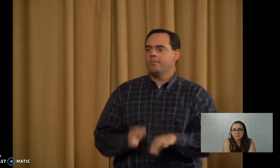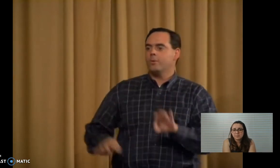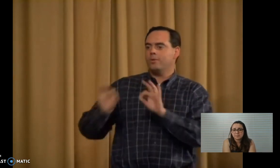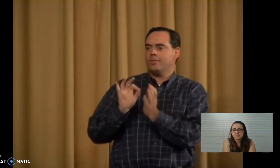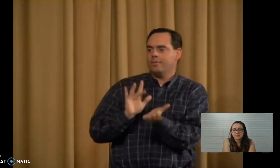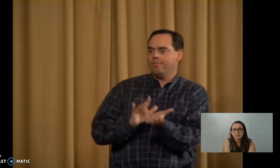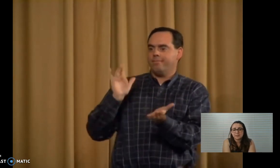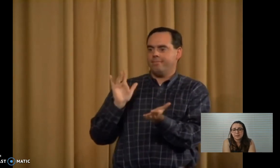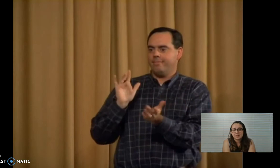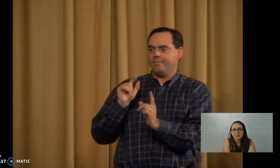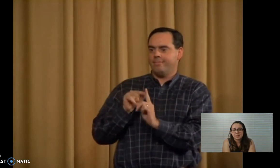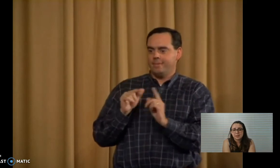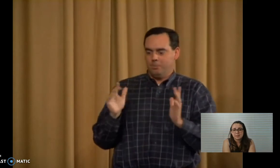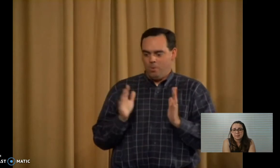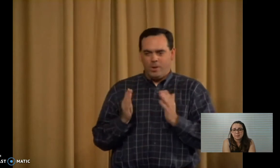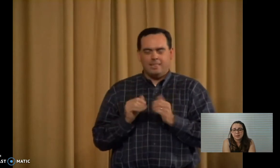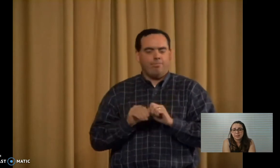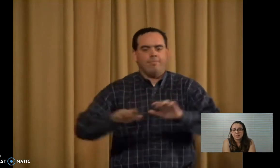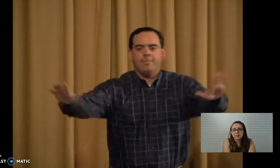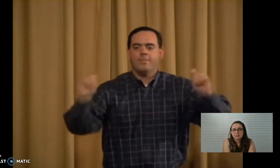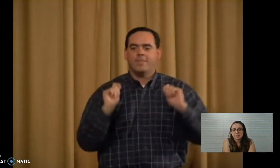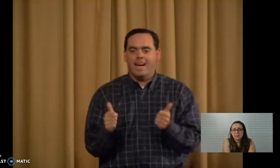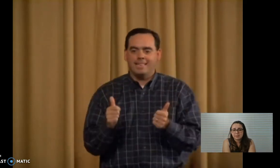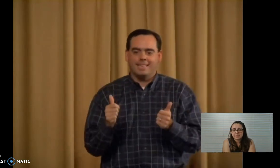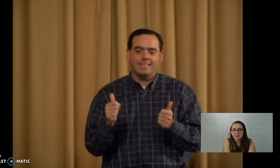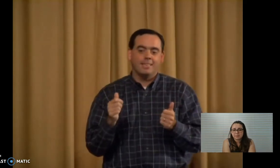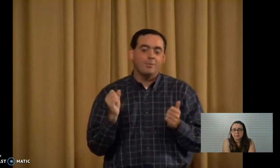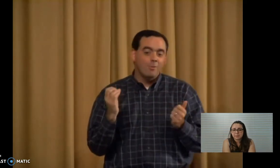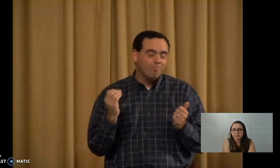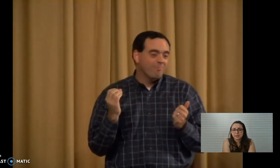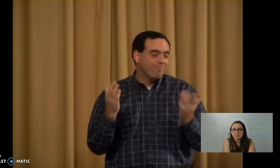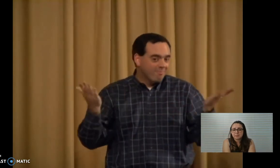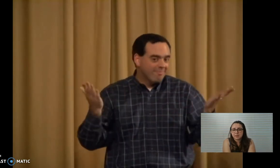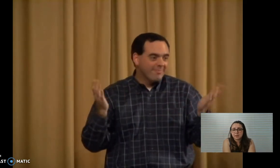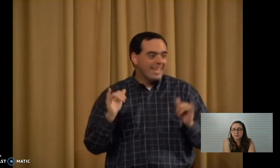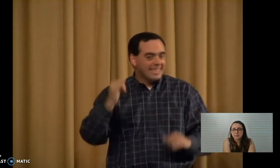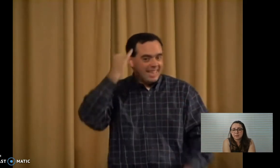people, but really it's a benefit that it's so small